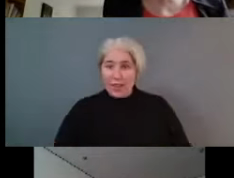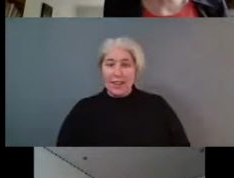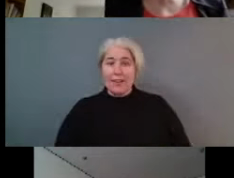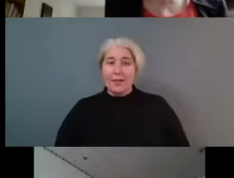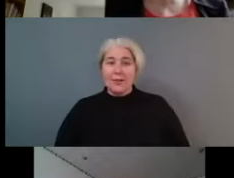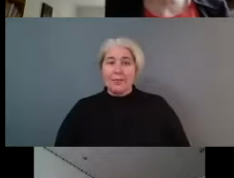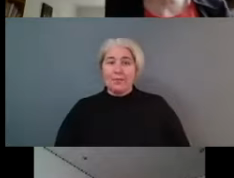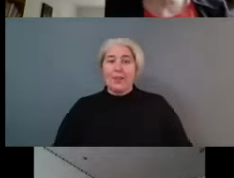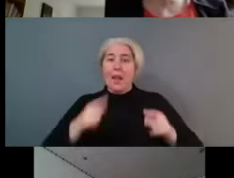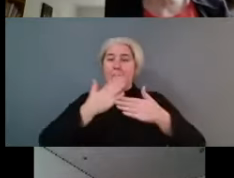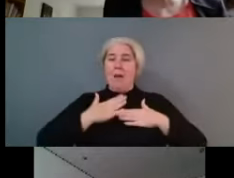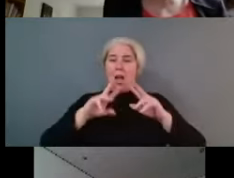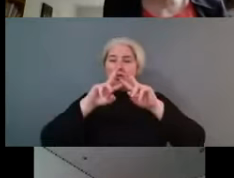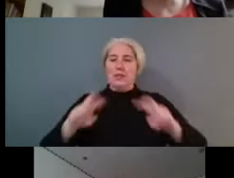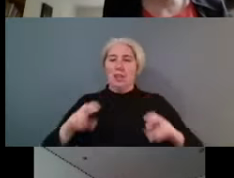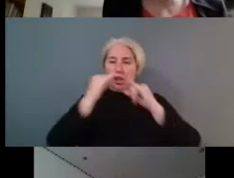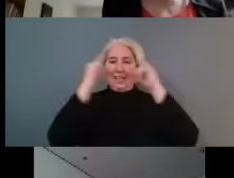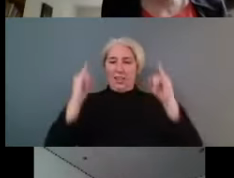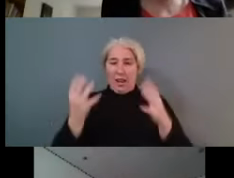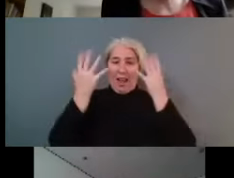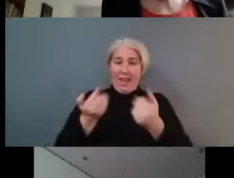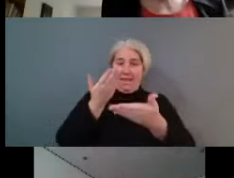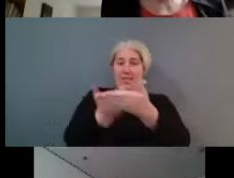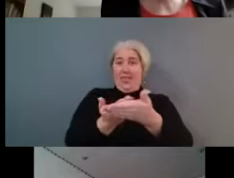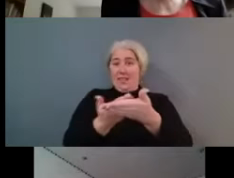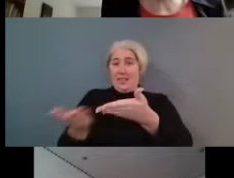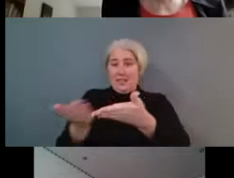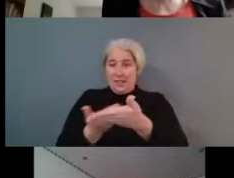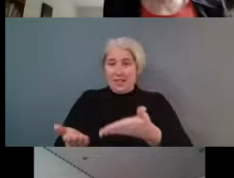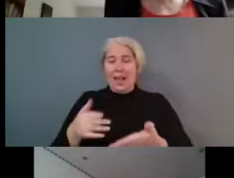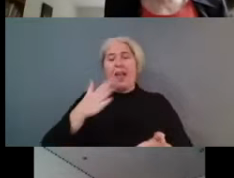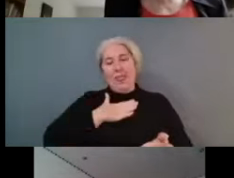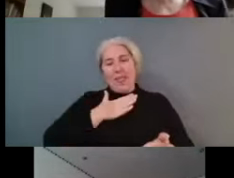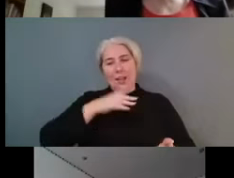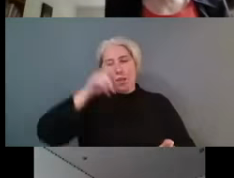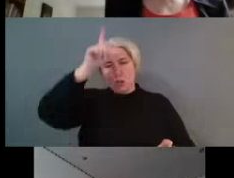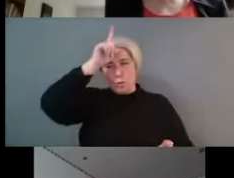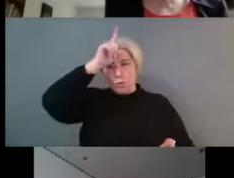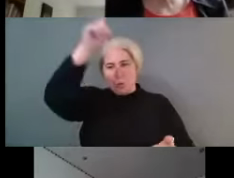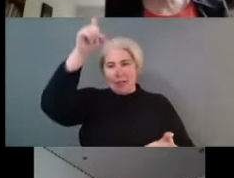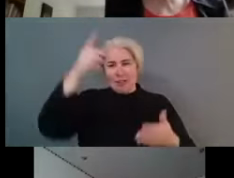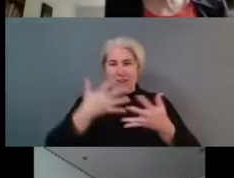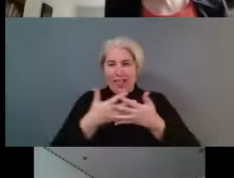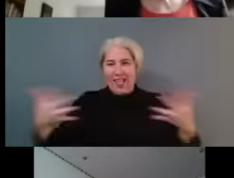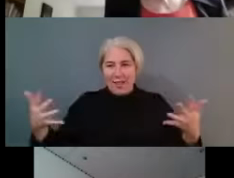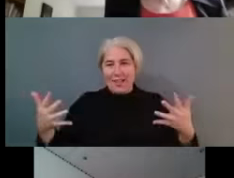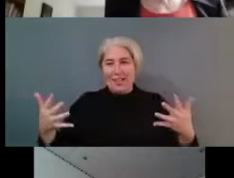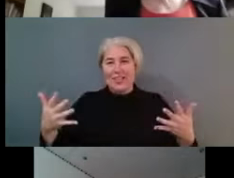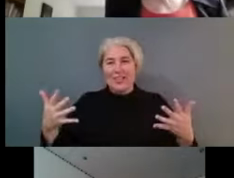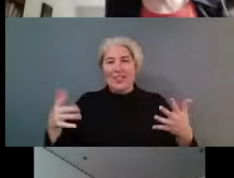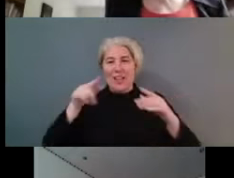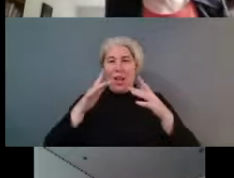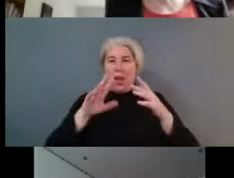my research institute, but it is a German-speaking website, which is why I think it is hard to find.